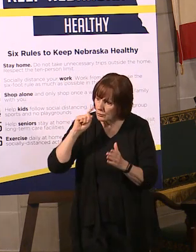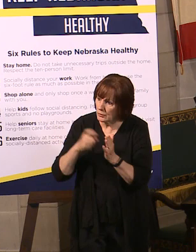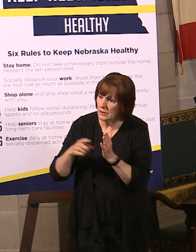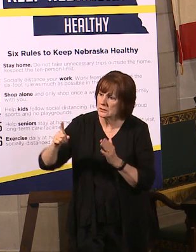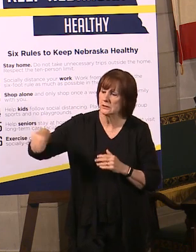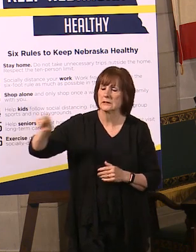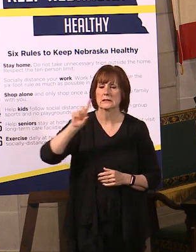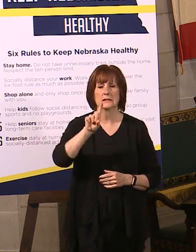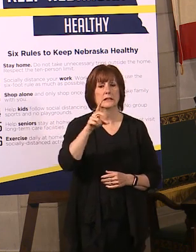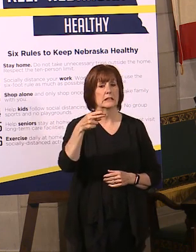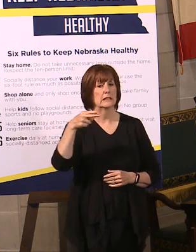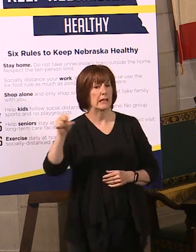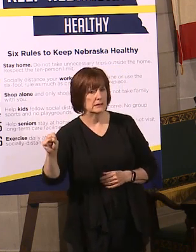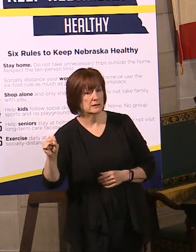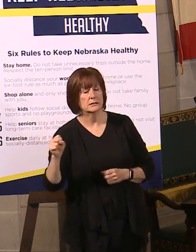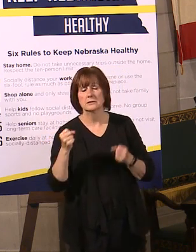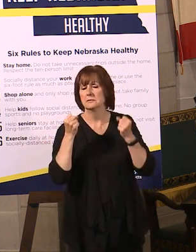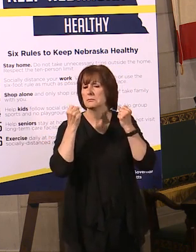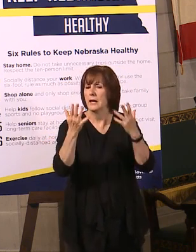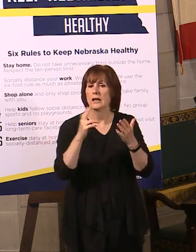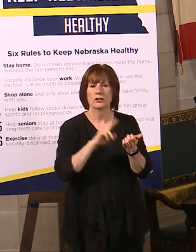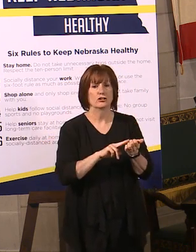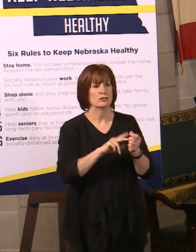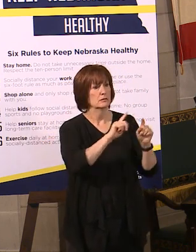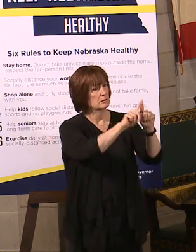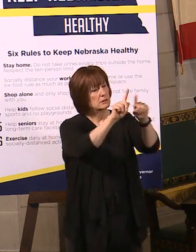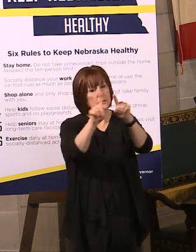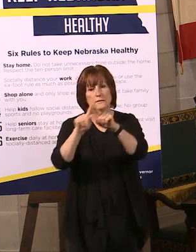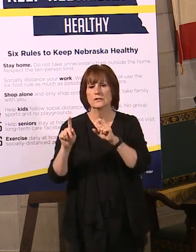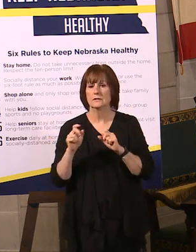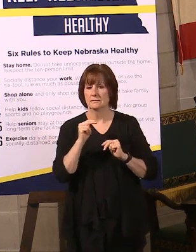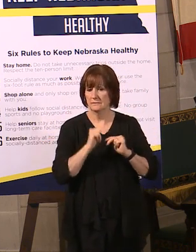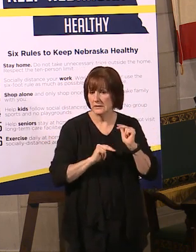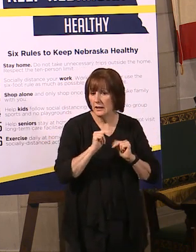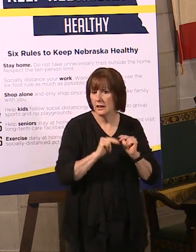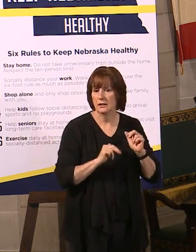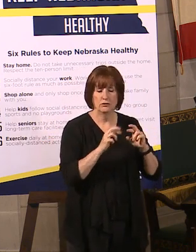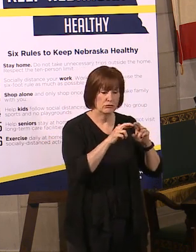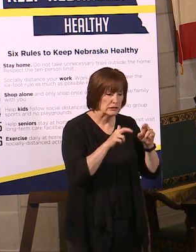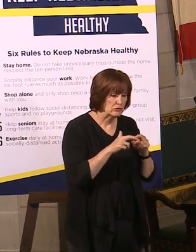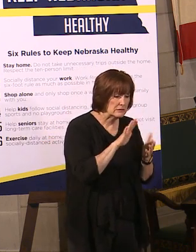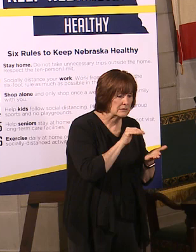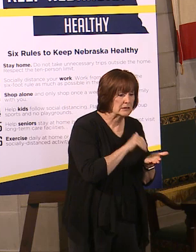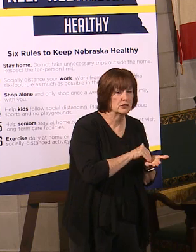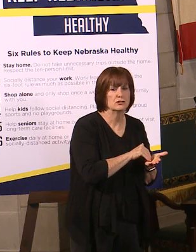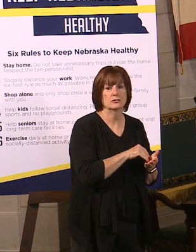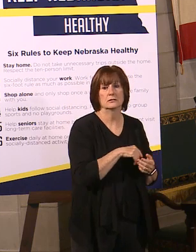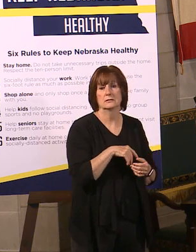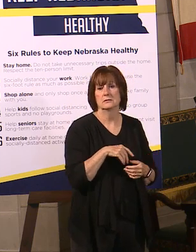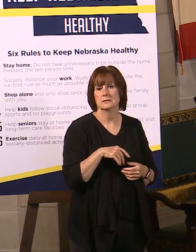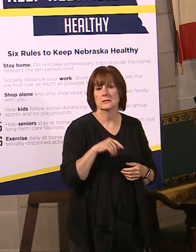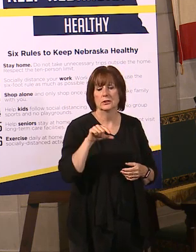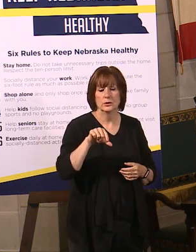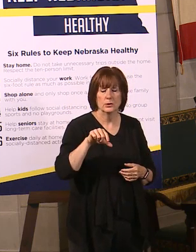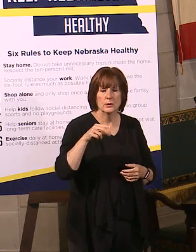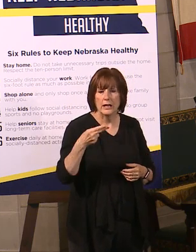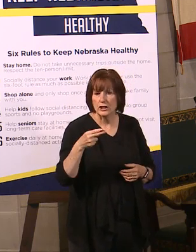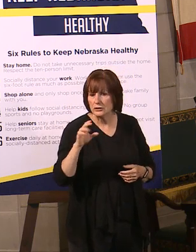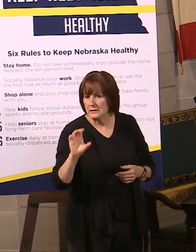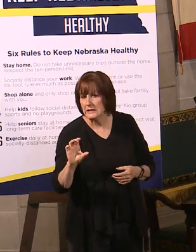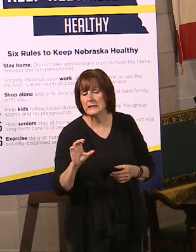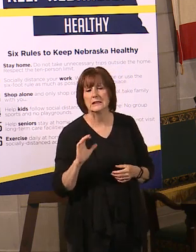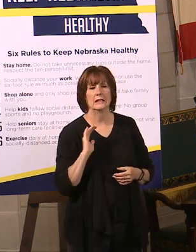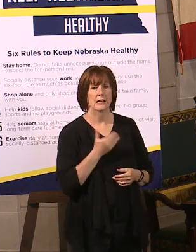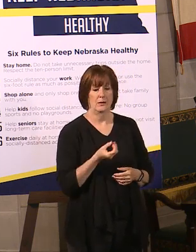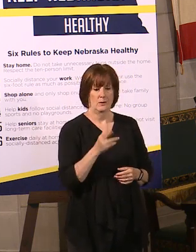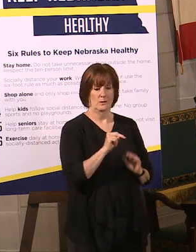We have various nurses throughout all our facilities, regional centers, FQHCs, in our own